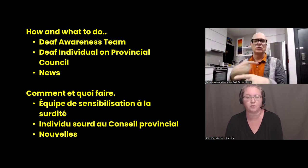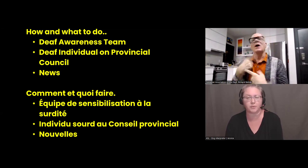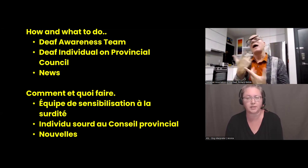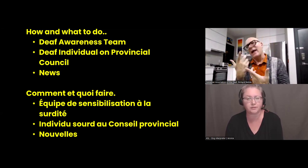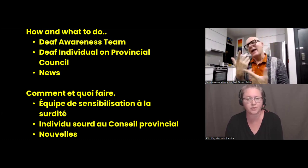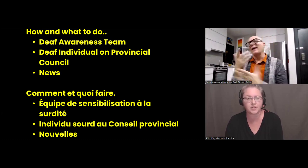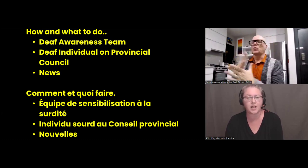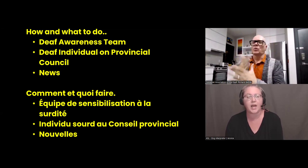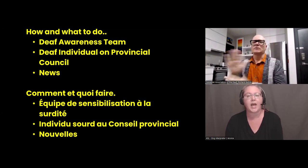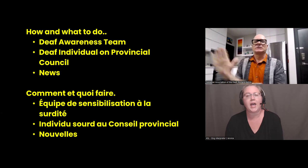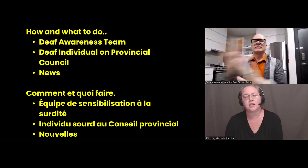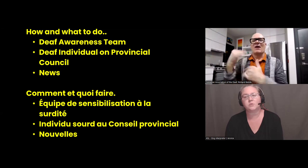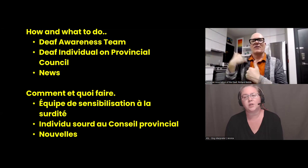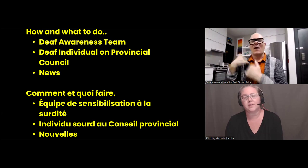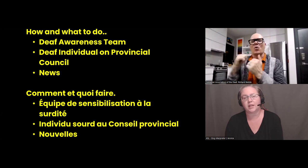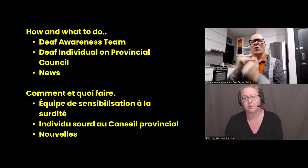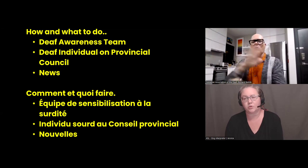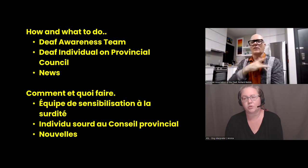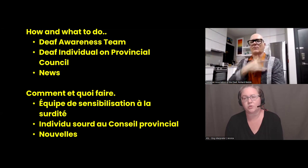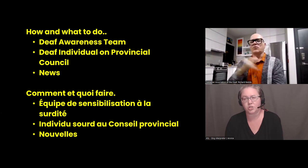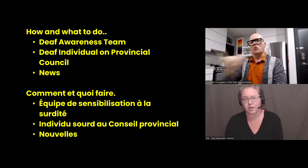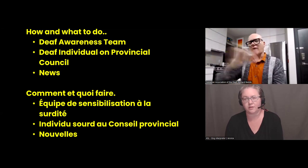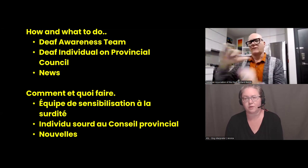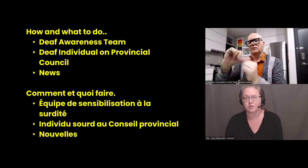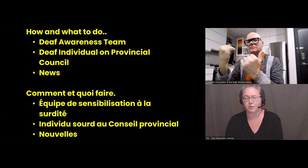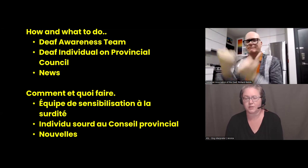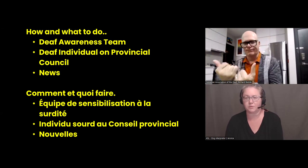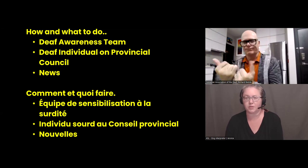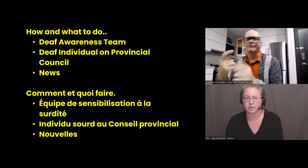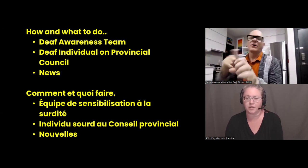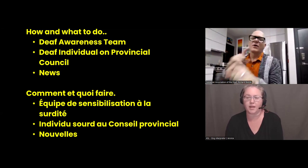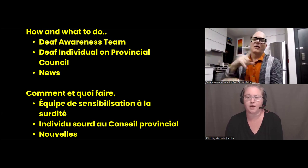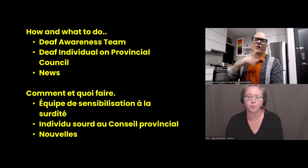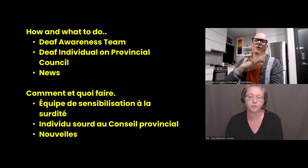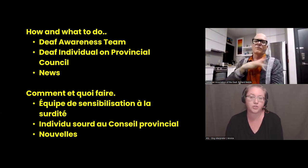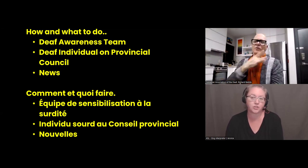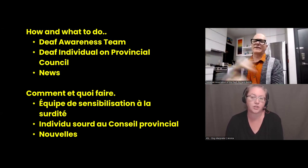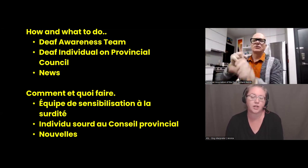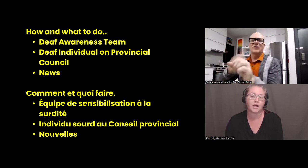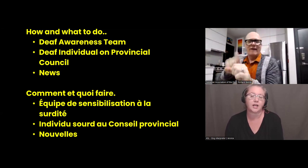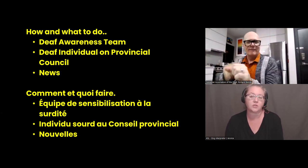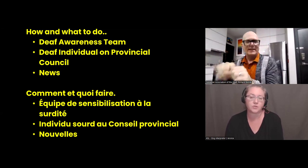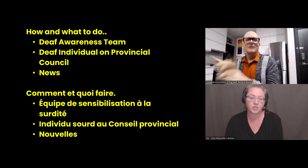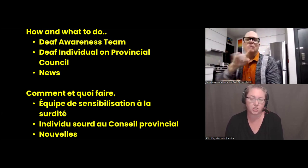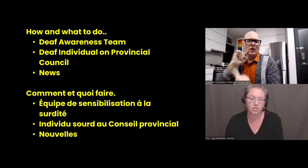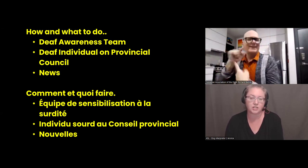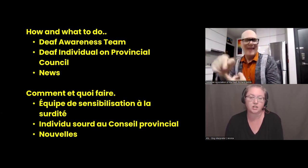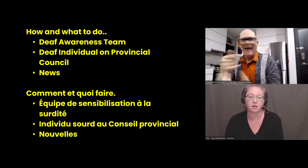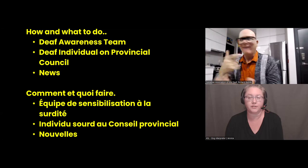government levels. And we are then able to share that responsibility with our provincial associations, our